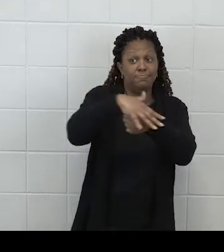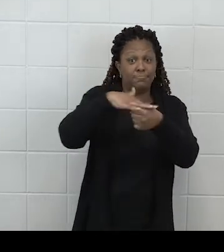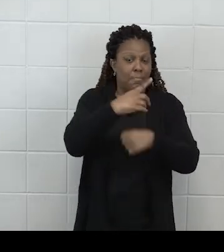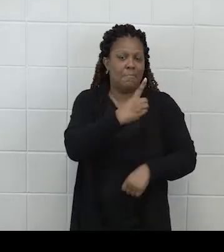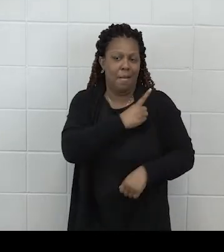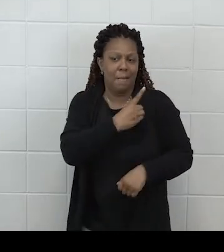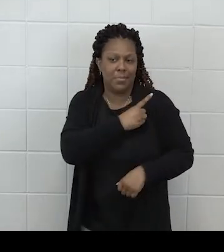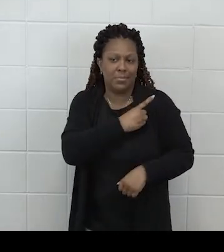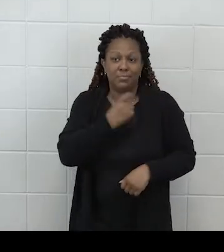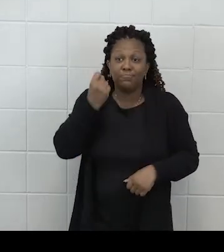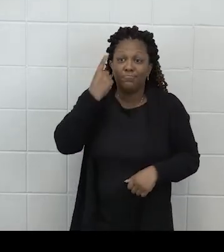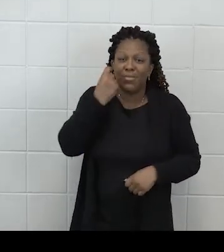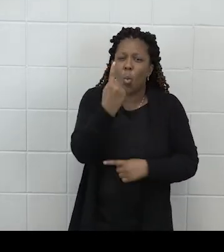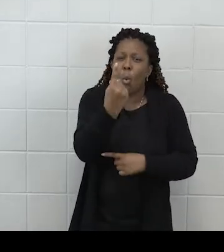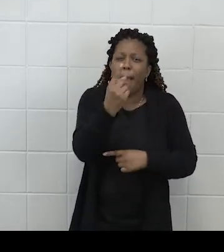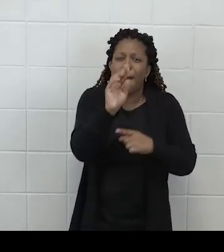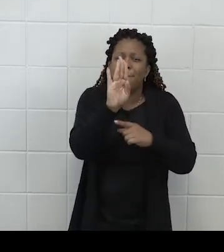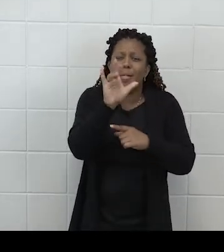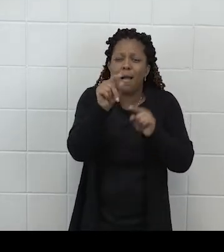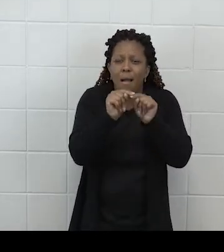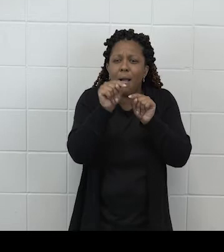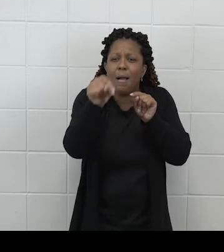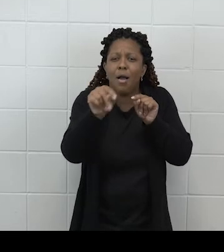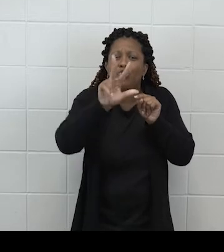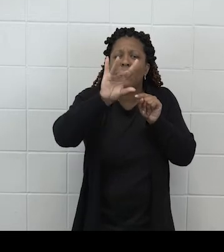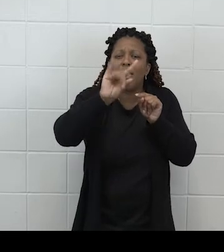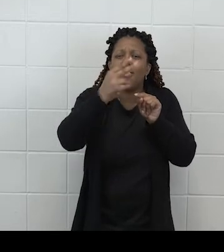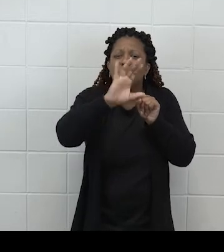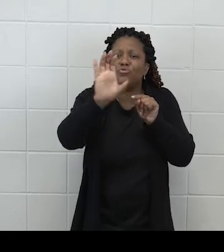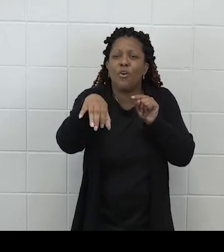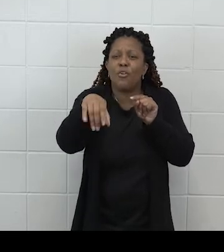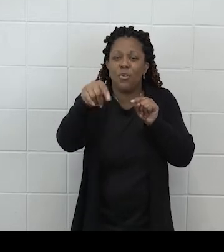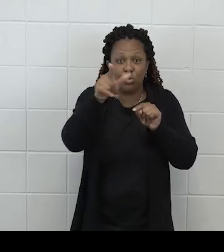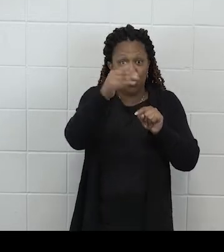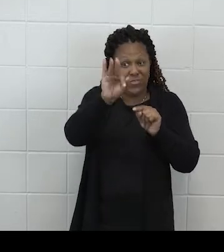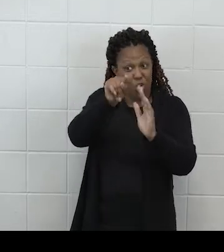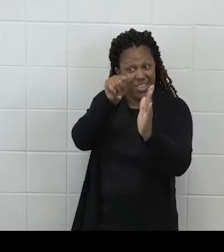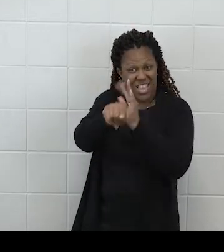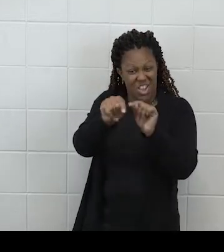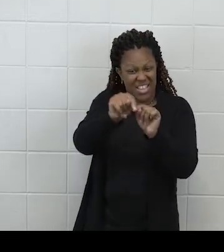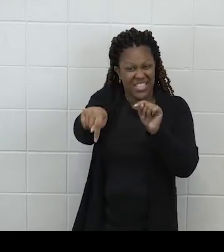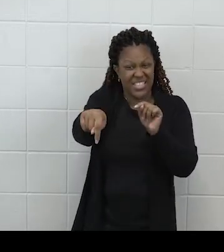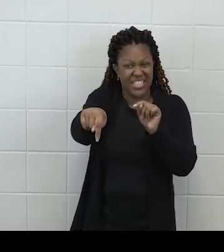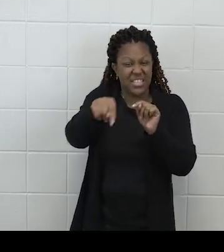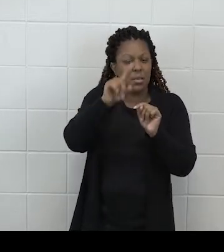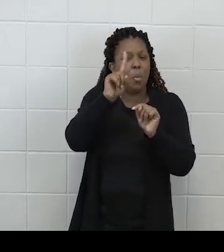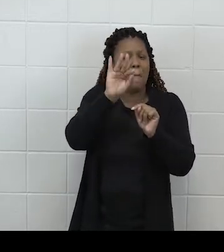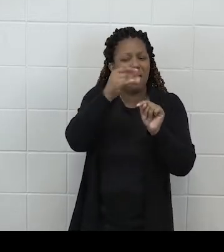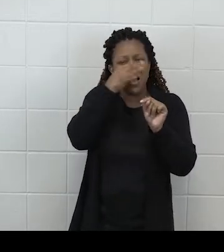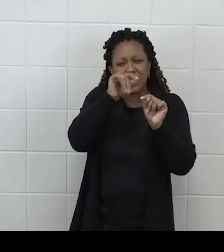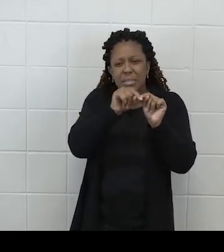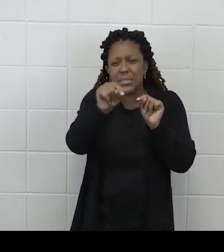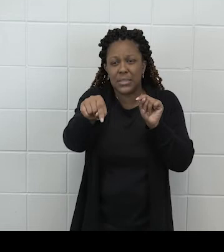for prayer, who needed food and water, who needed a safe space. They have